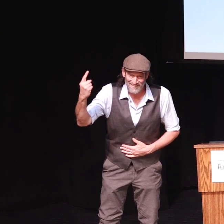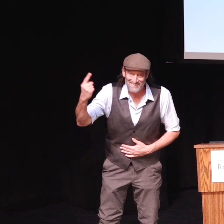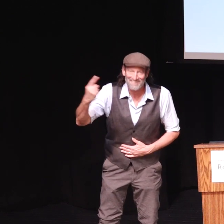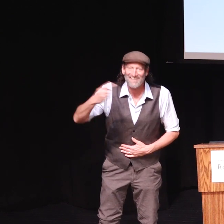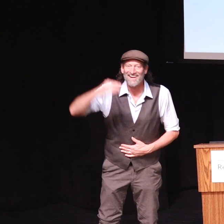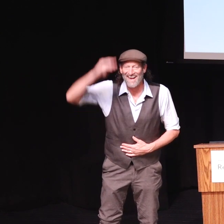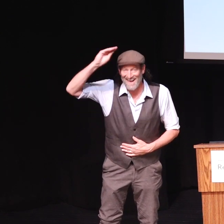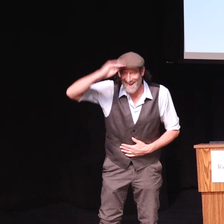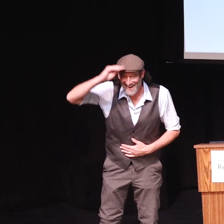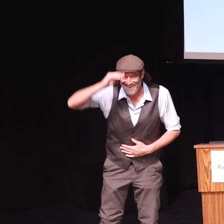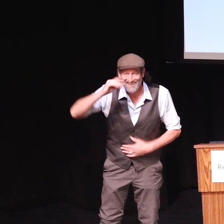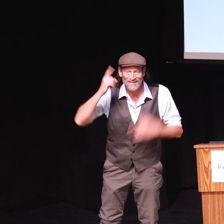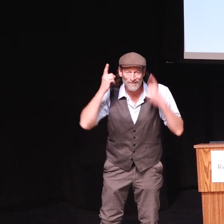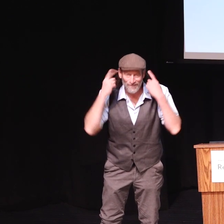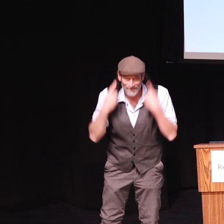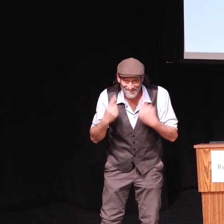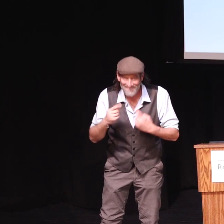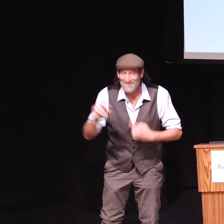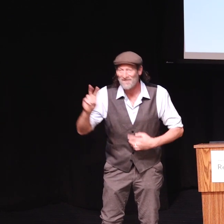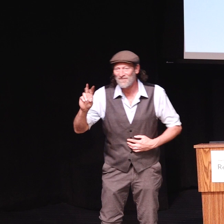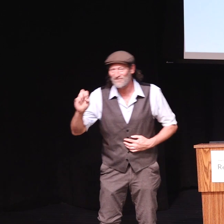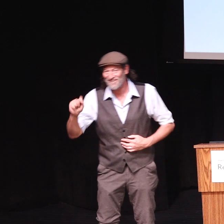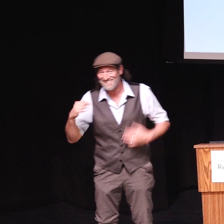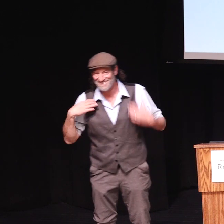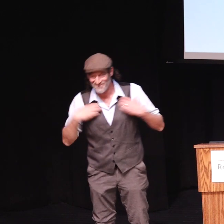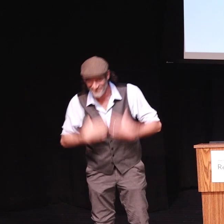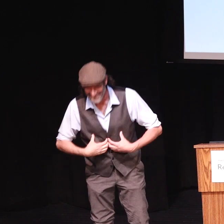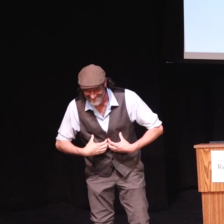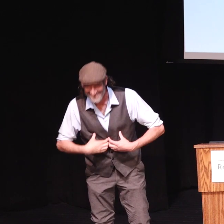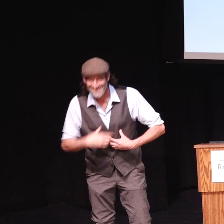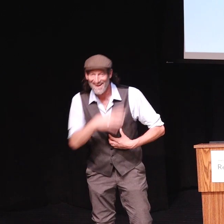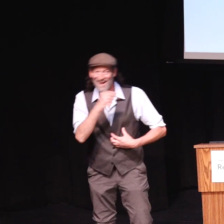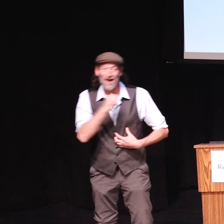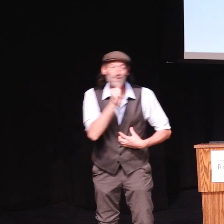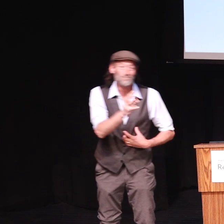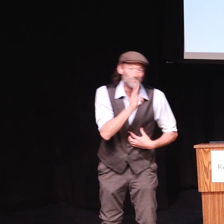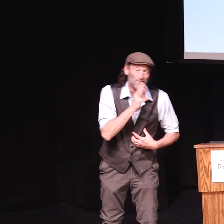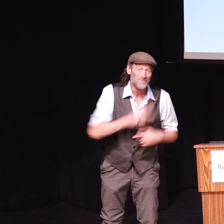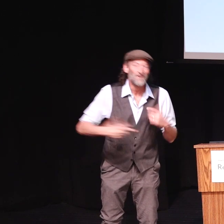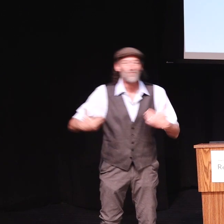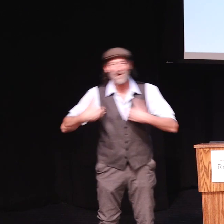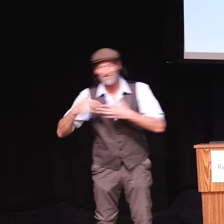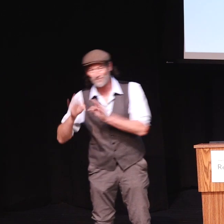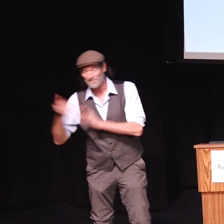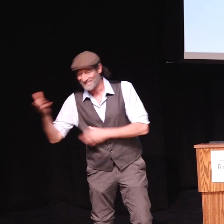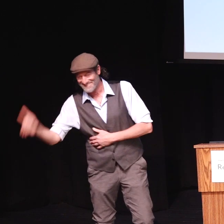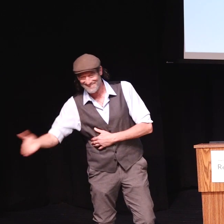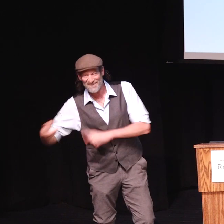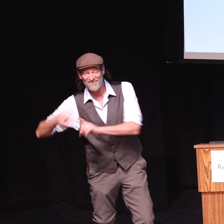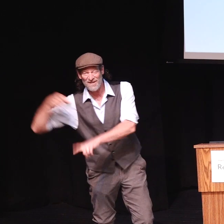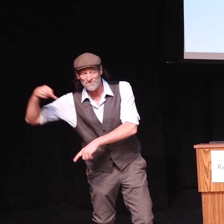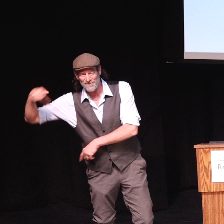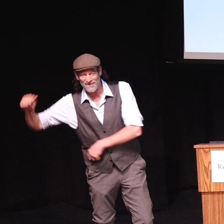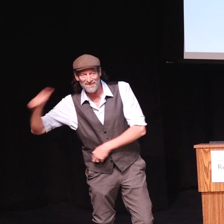I'm 6'1", my visual description. I have a hat, I have curly hair, I have a vest on, and I don't speak, but we have